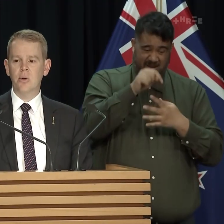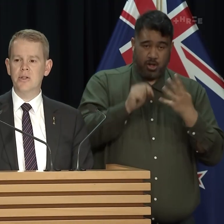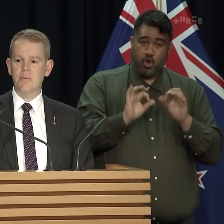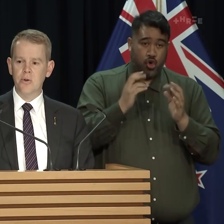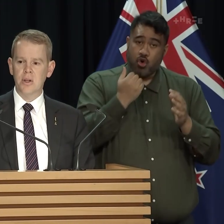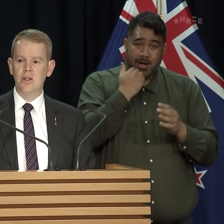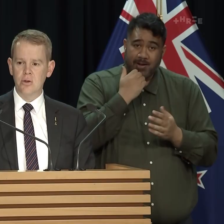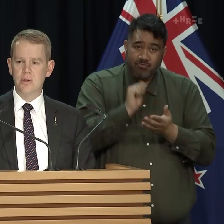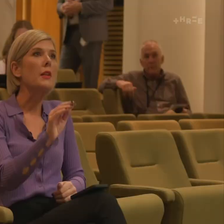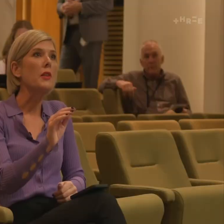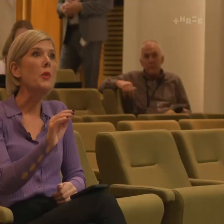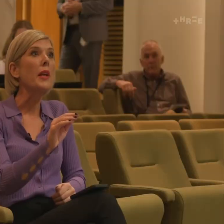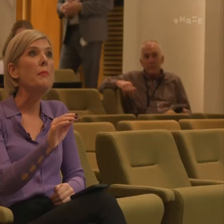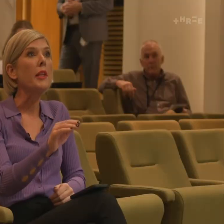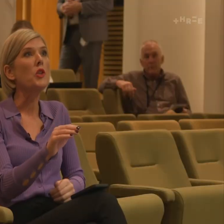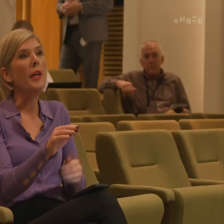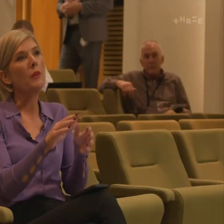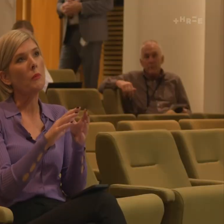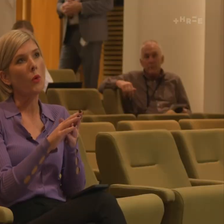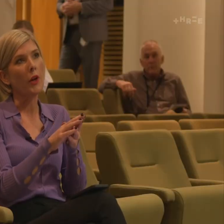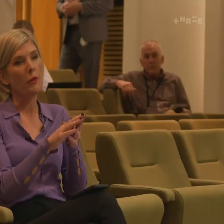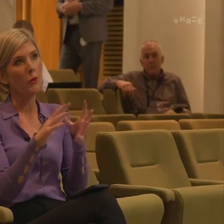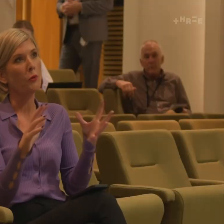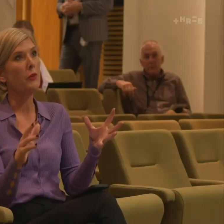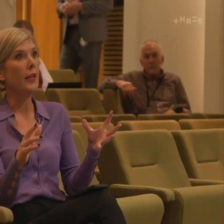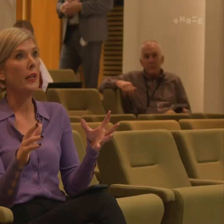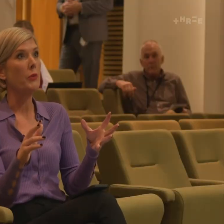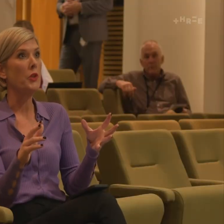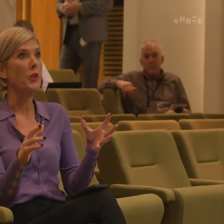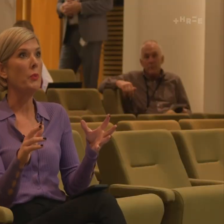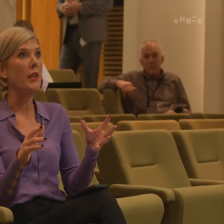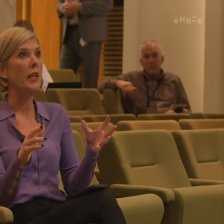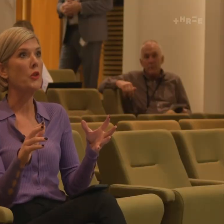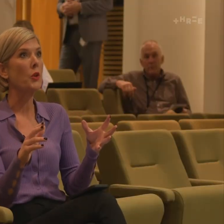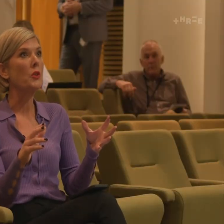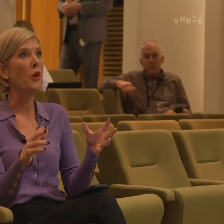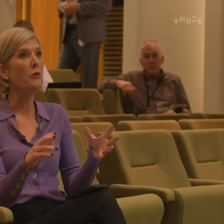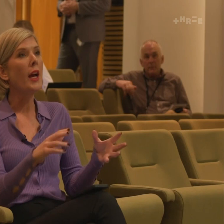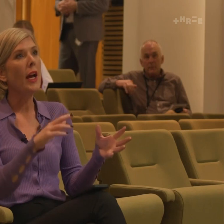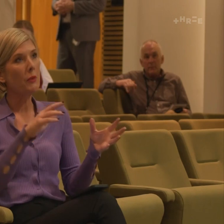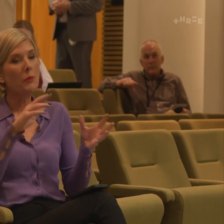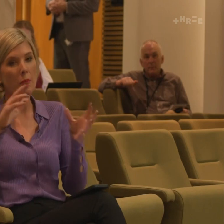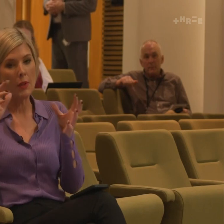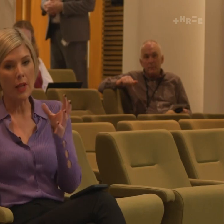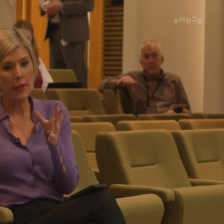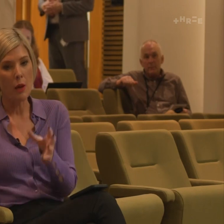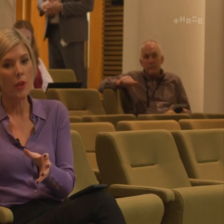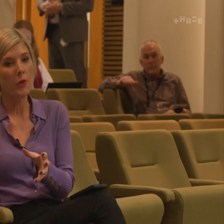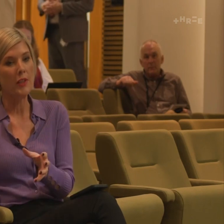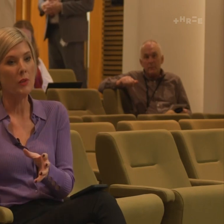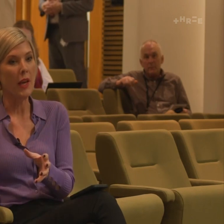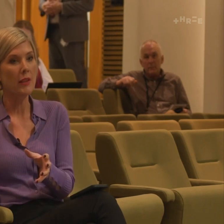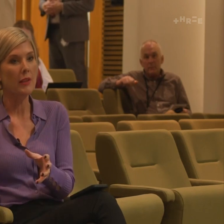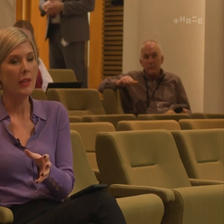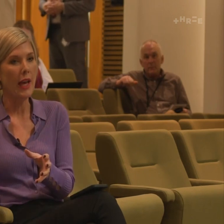there were some further issues. Is there a way to manage that more thoughtfully in retrospect in terms of allowing